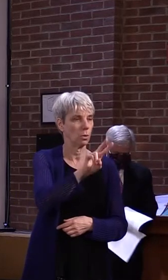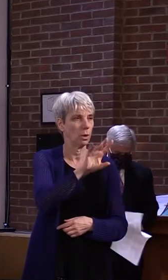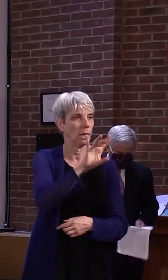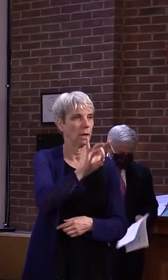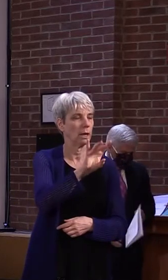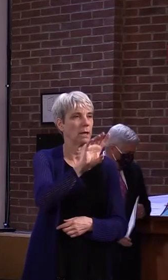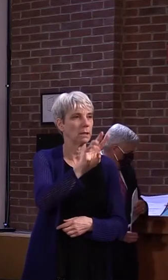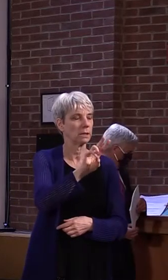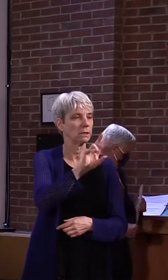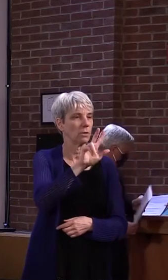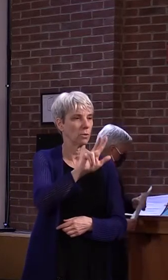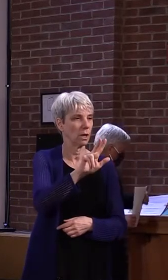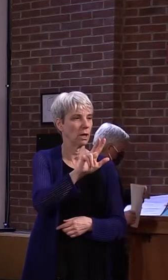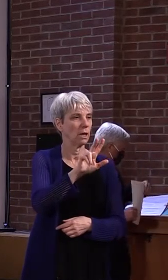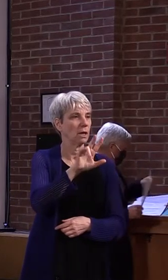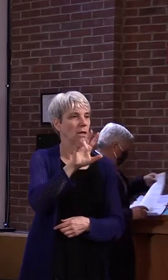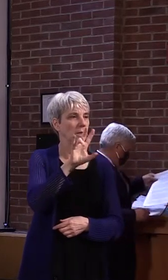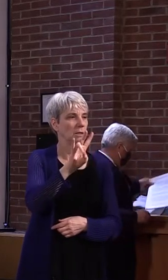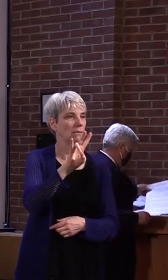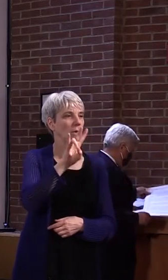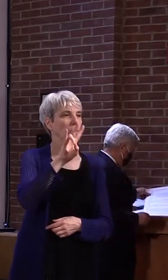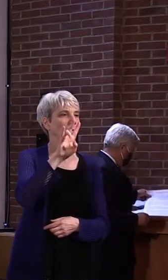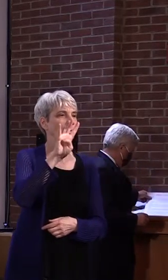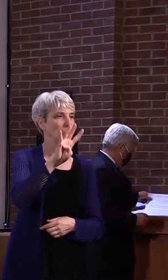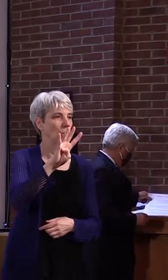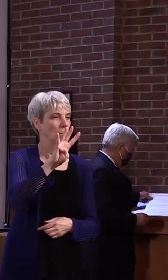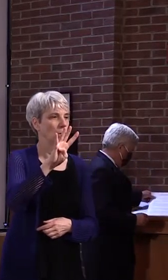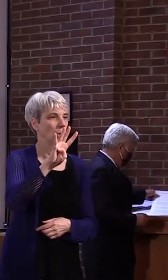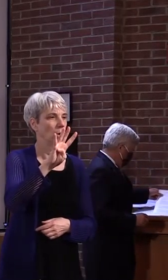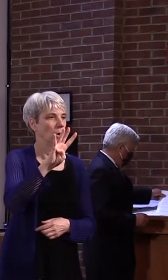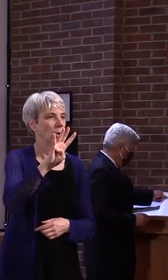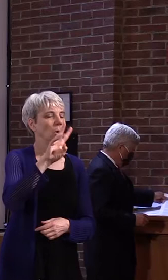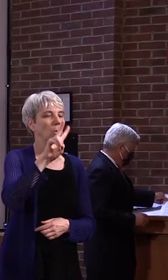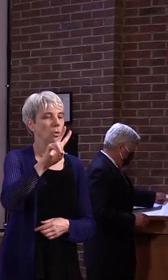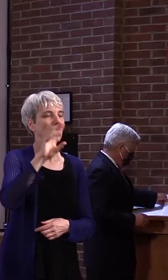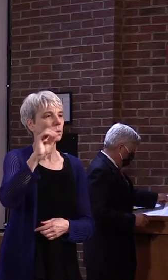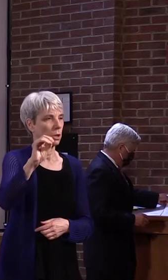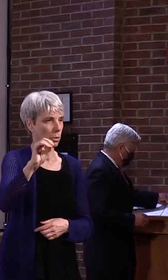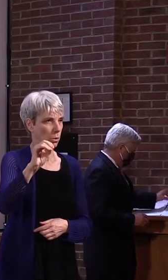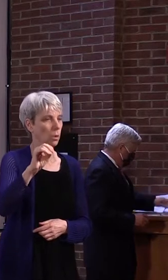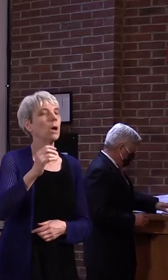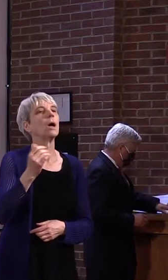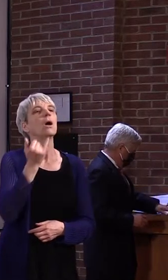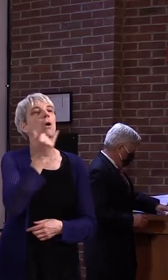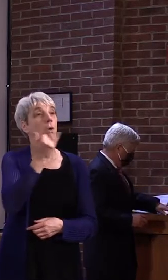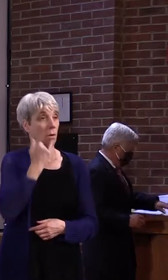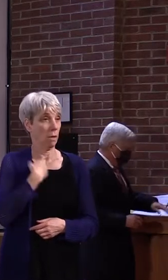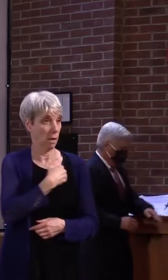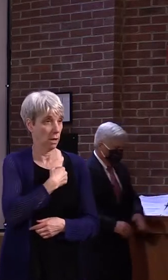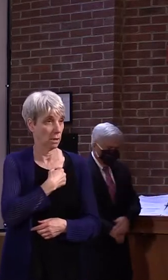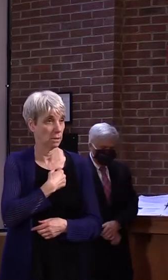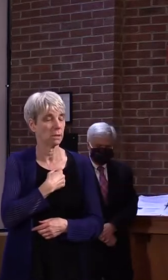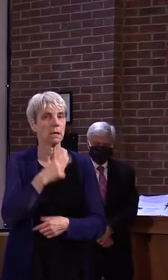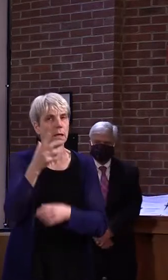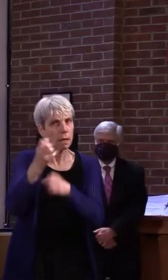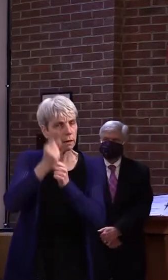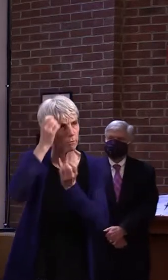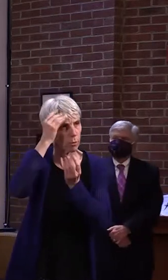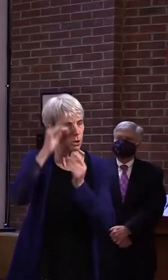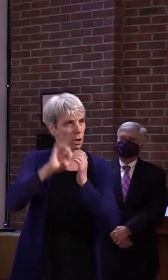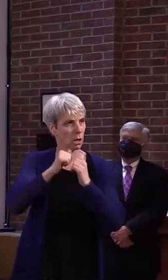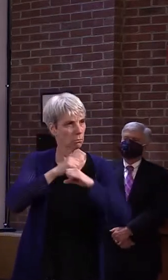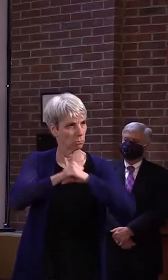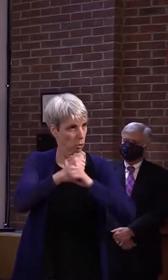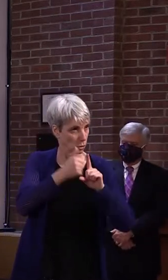802-863-7240 to make sure you have the information you need to protect yourself and others. Because it's possible to spread